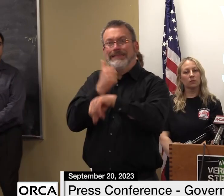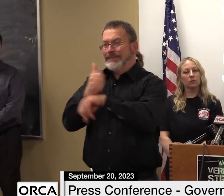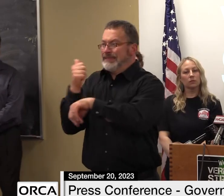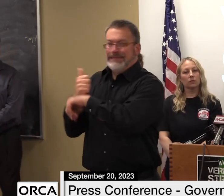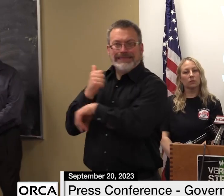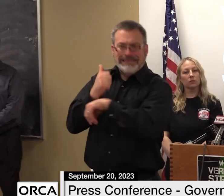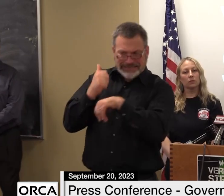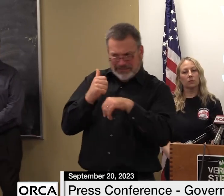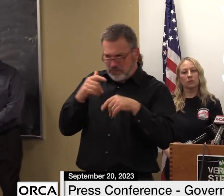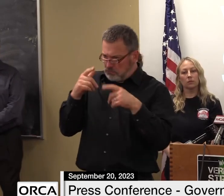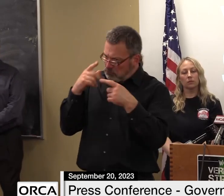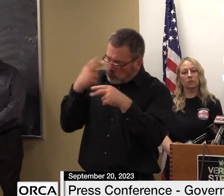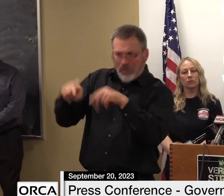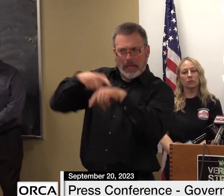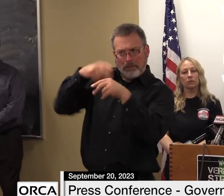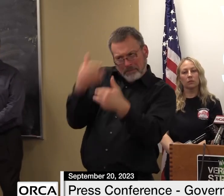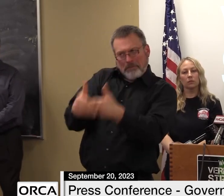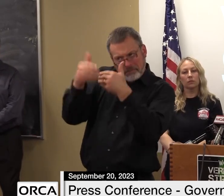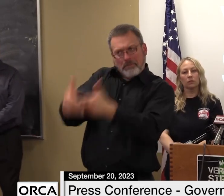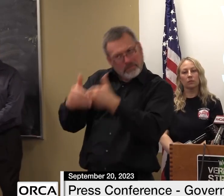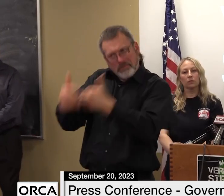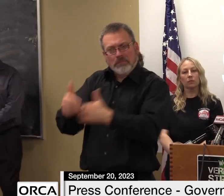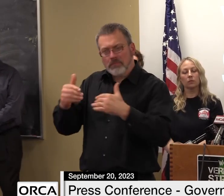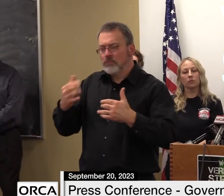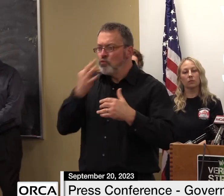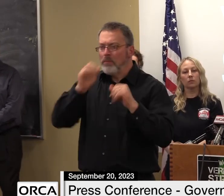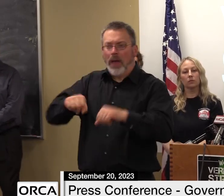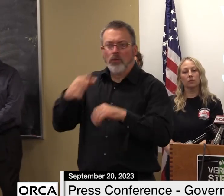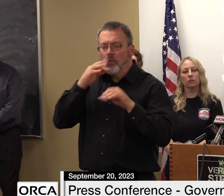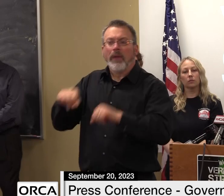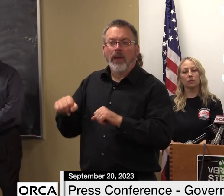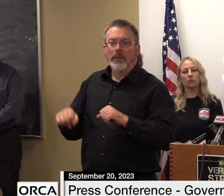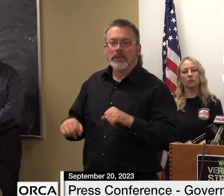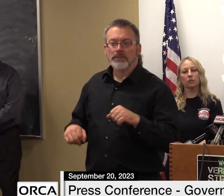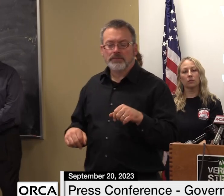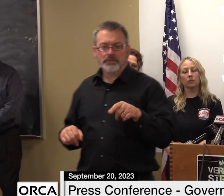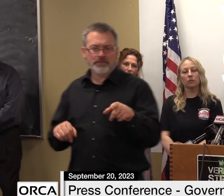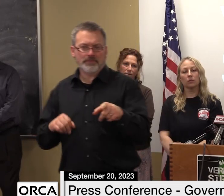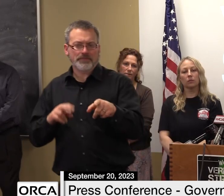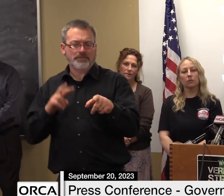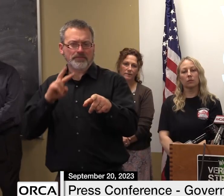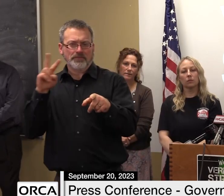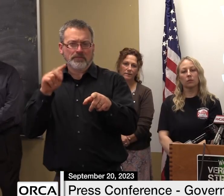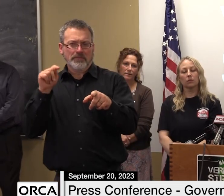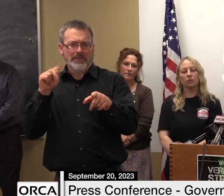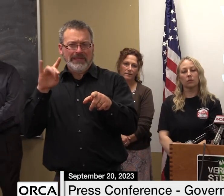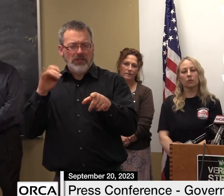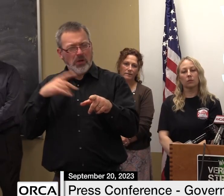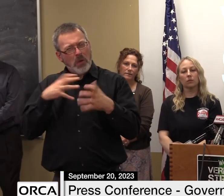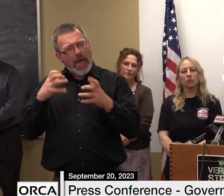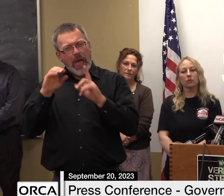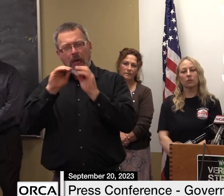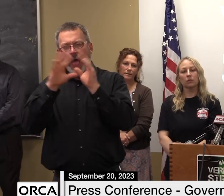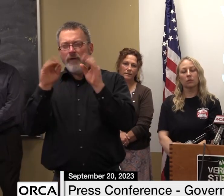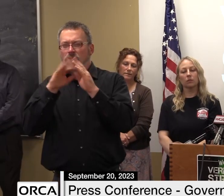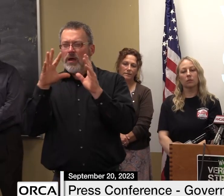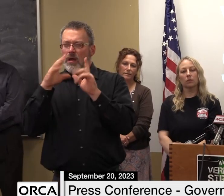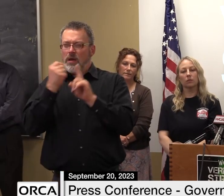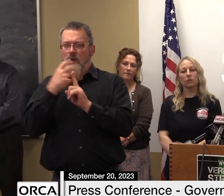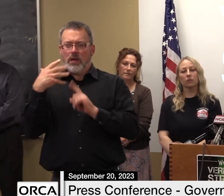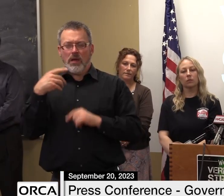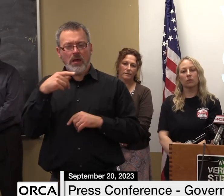as housing is concerned. I have a clarifying question about what you asked about earlier. You were